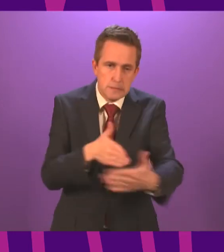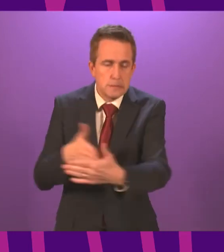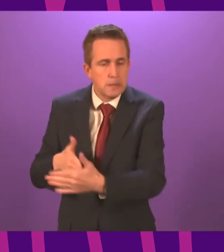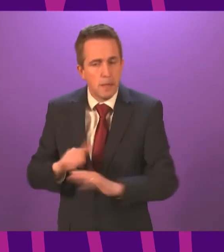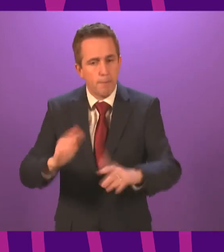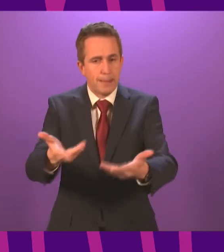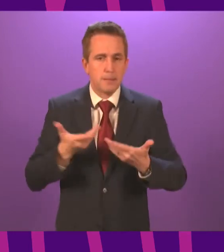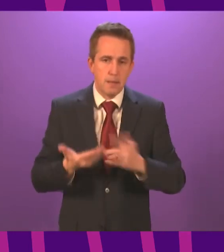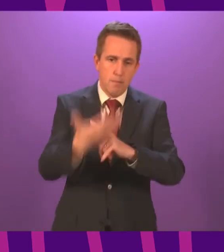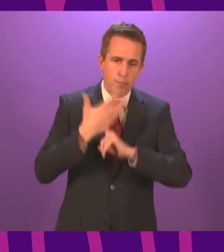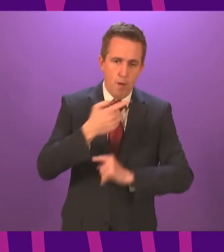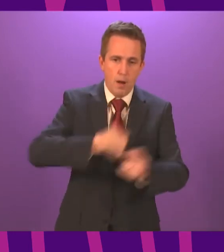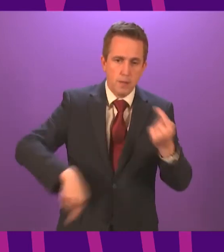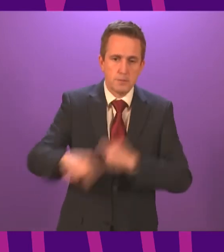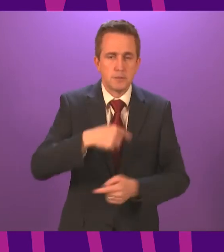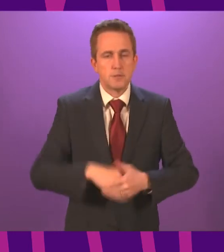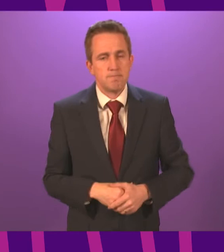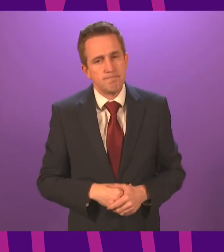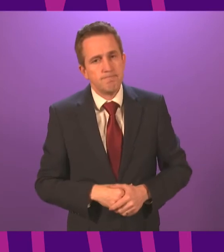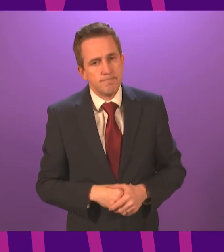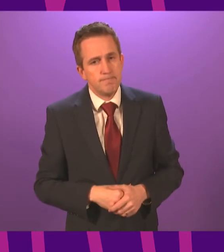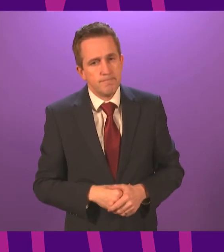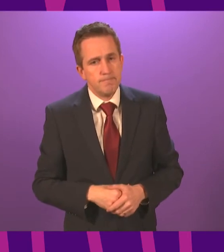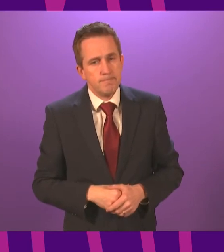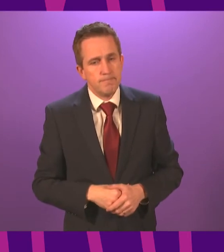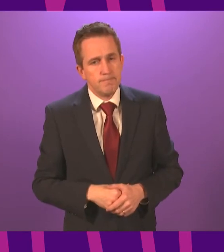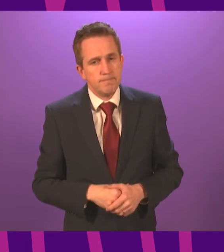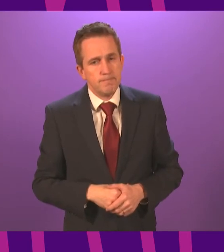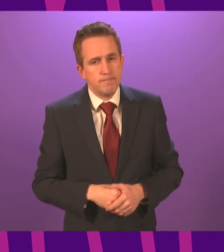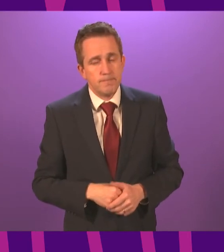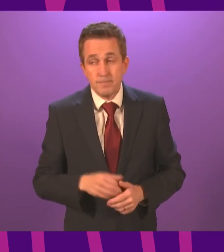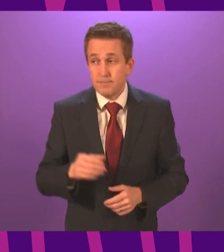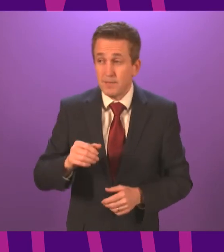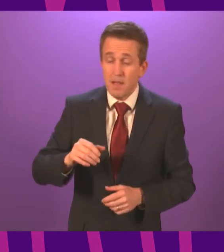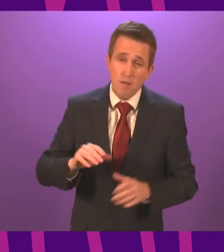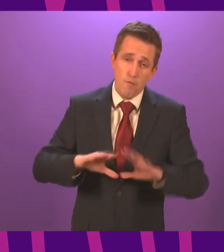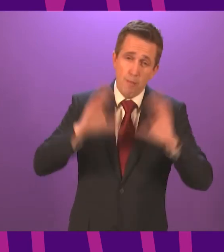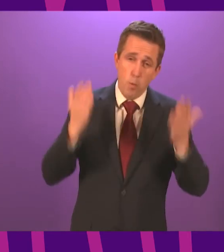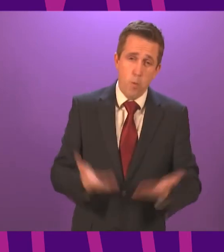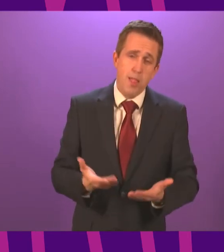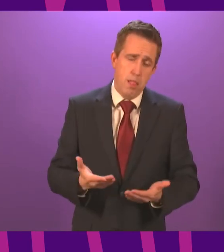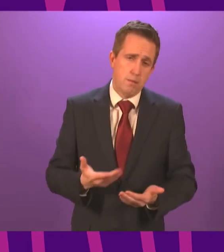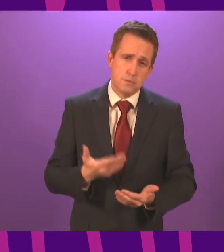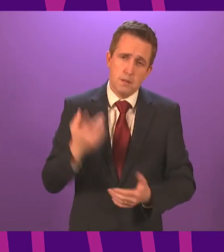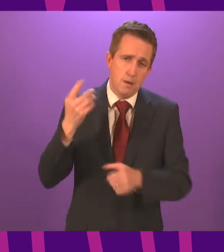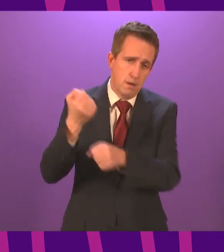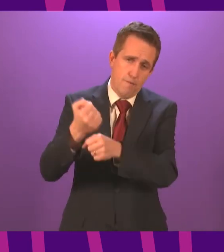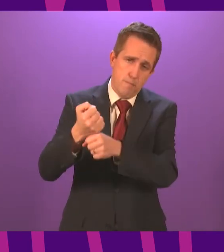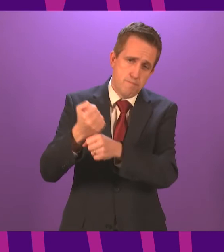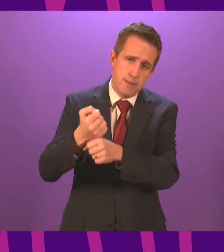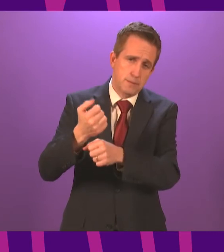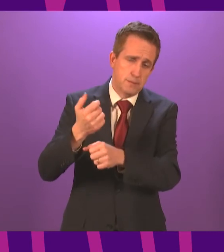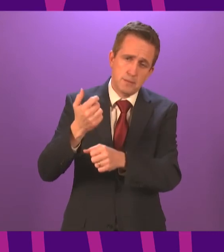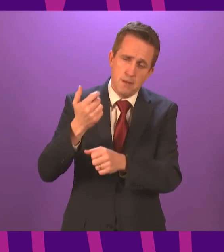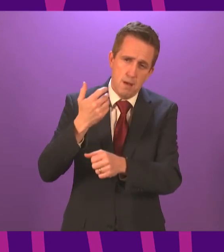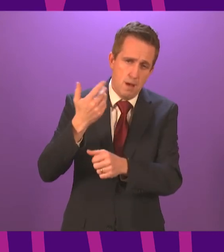trauma. Excuse me. I can only imagine how difficult it is for governments across the world. I don't question their good faith, and I